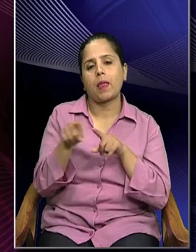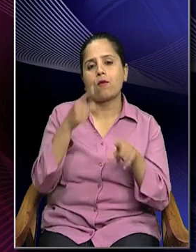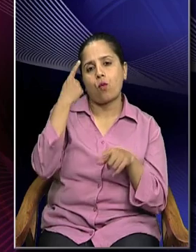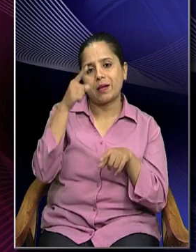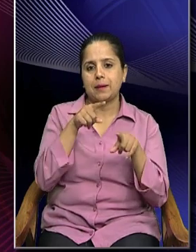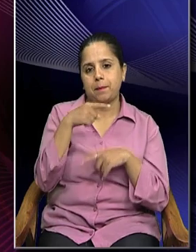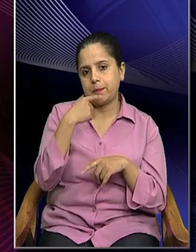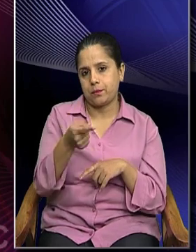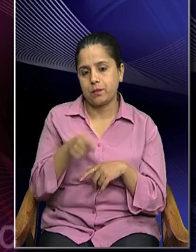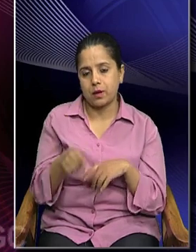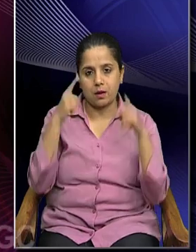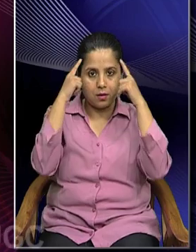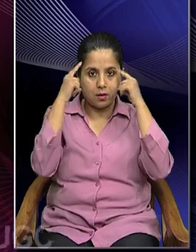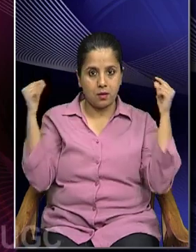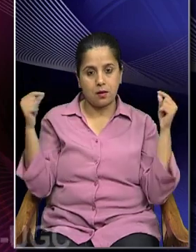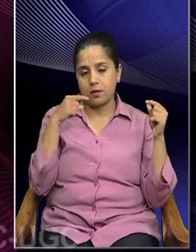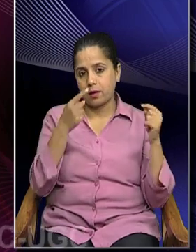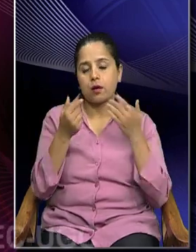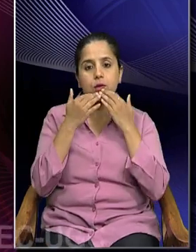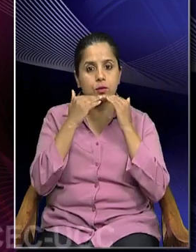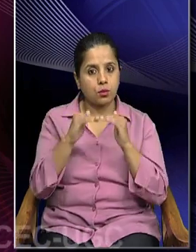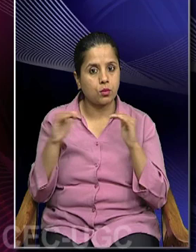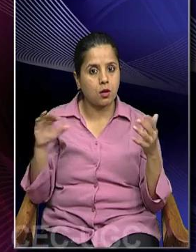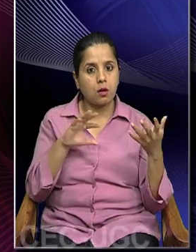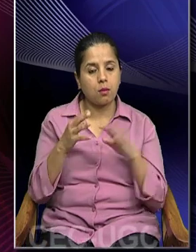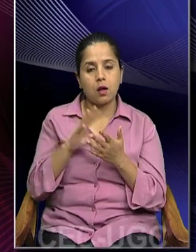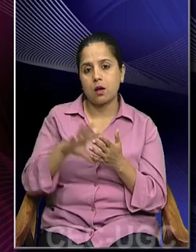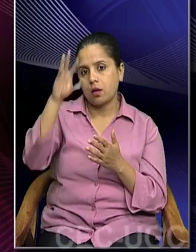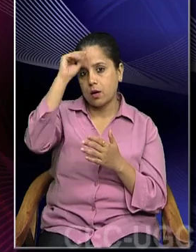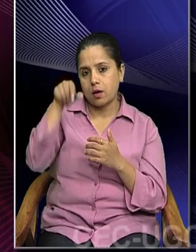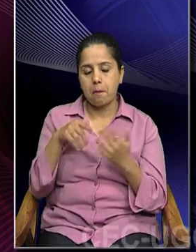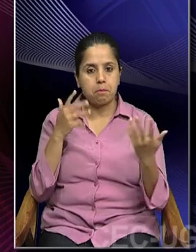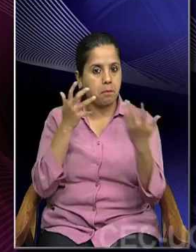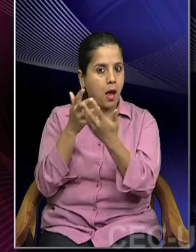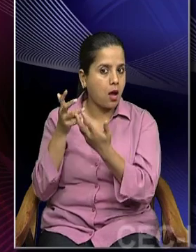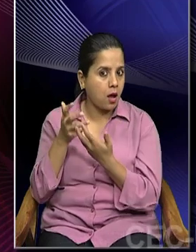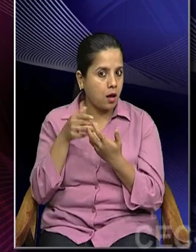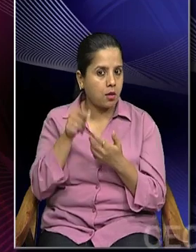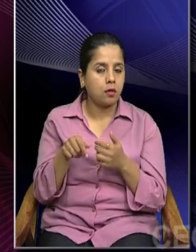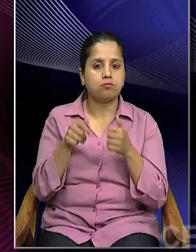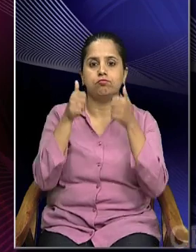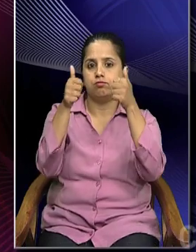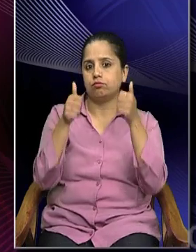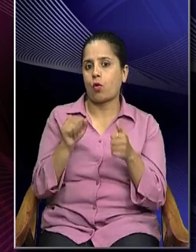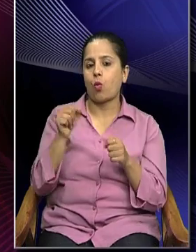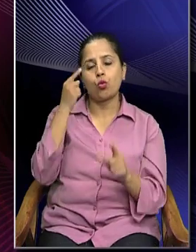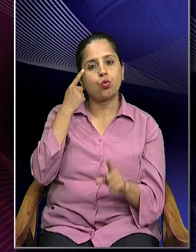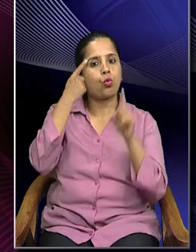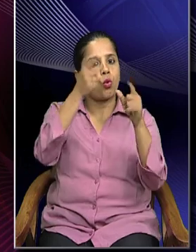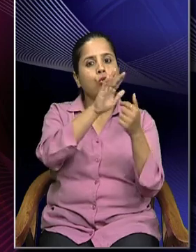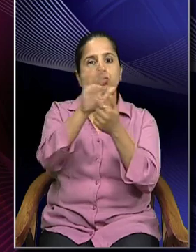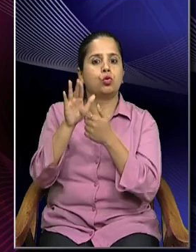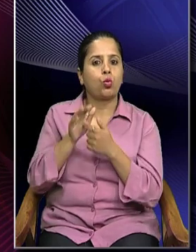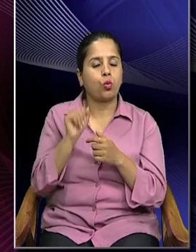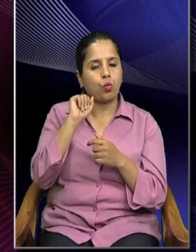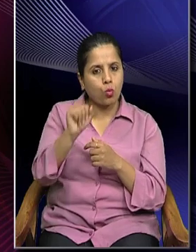example, in the nursing, students create a learning contrast outlining their goals for the